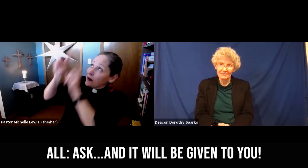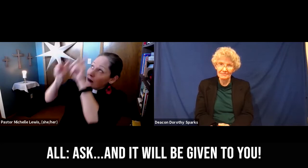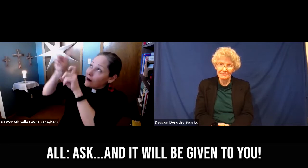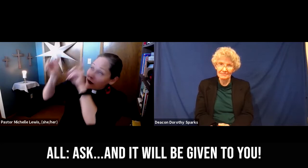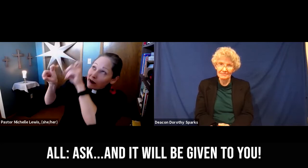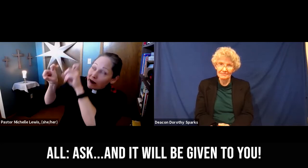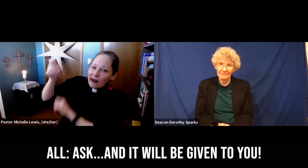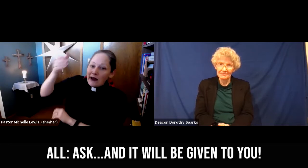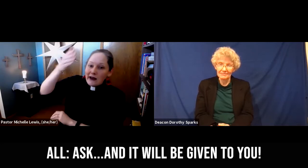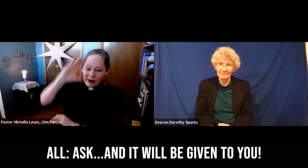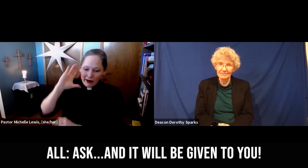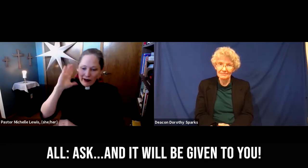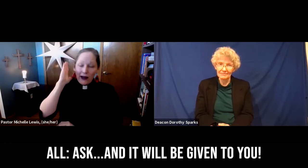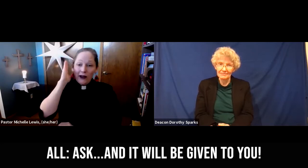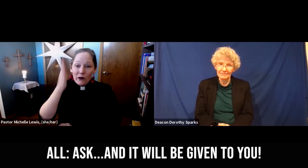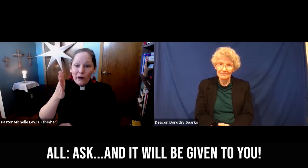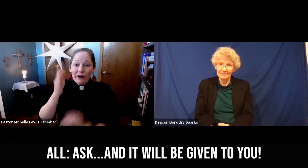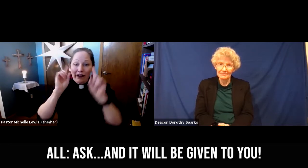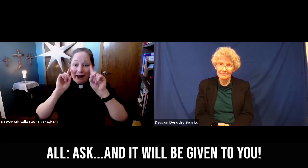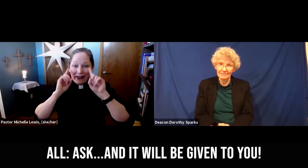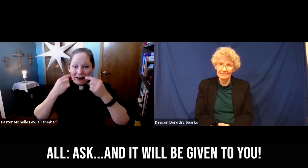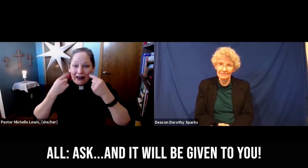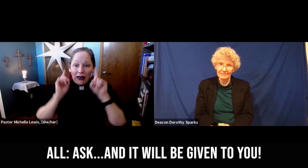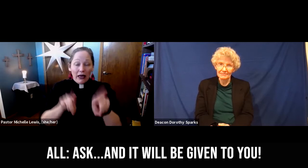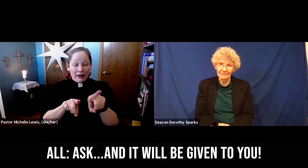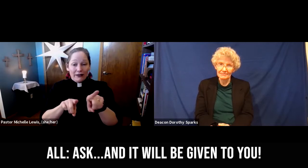Ask, and it will be given to you.